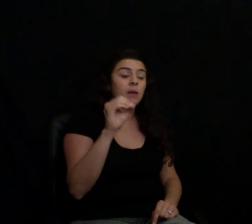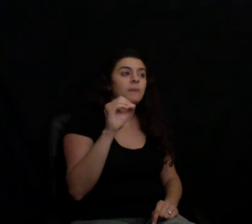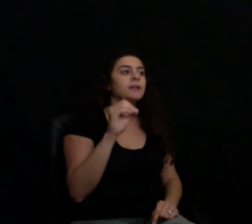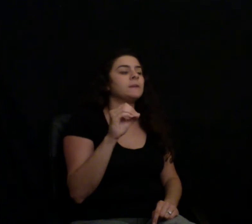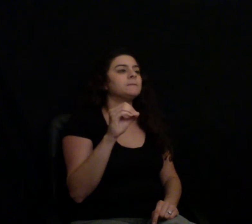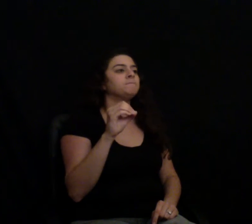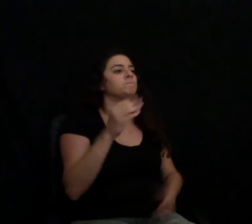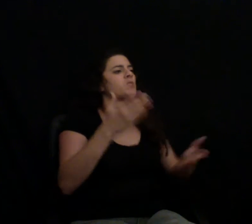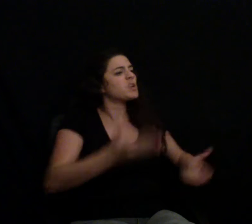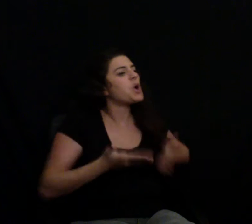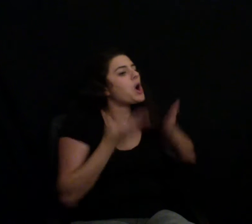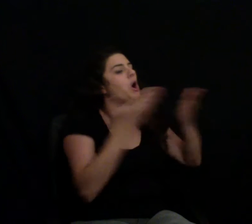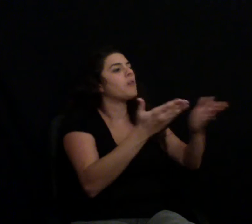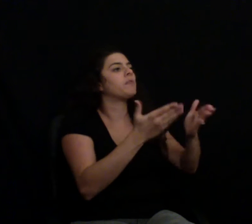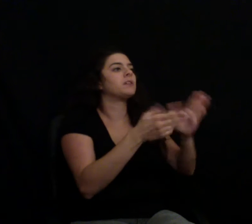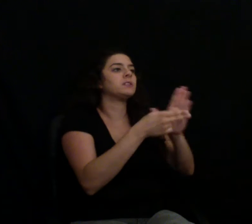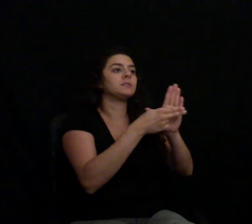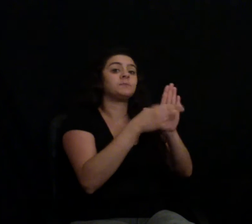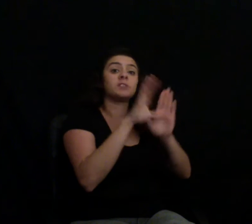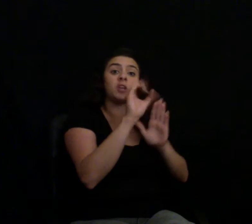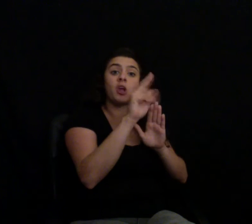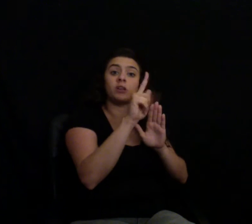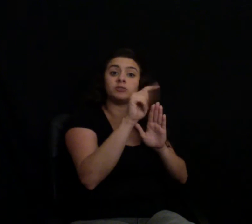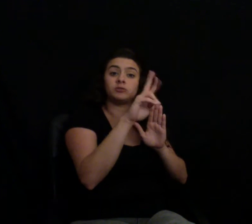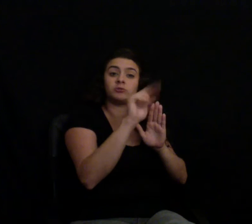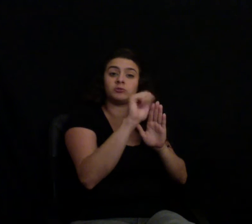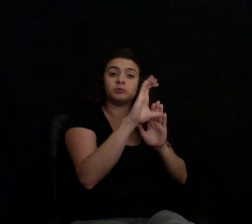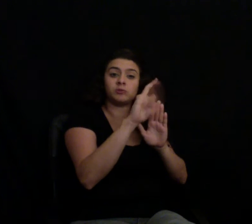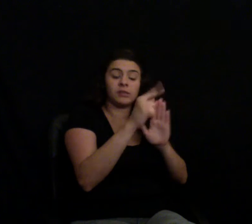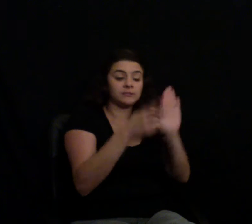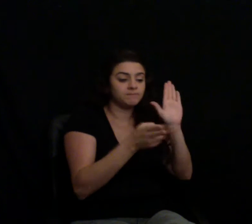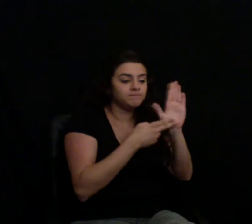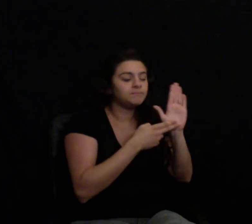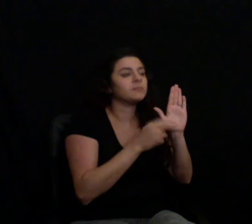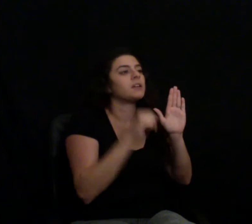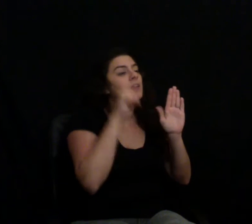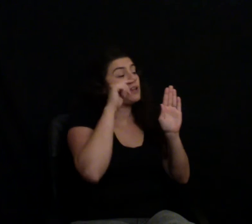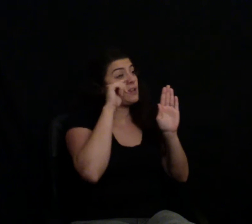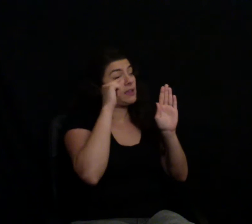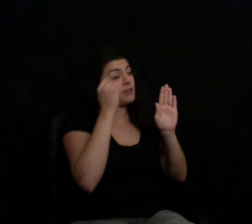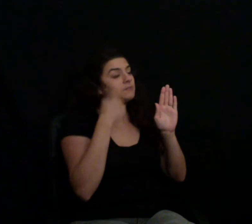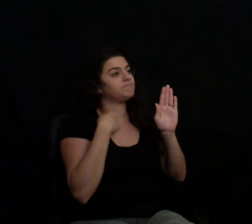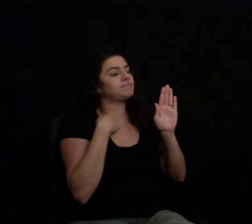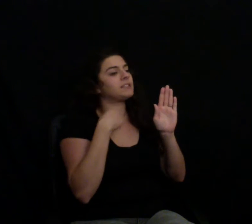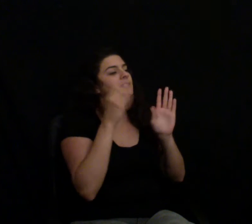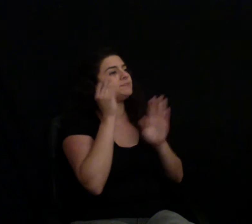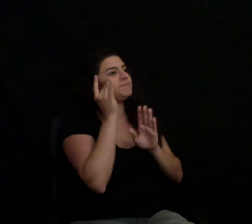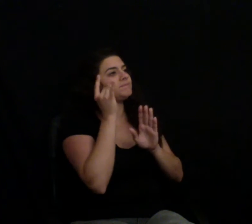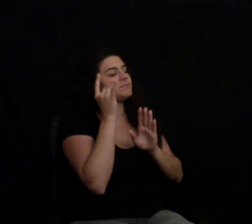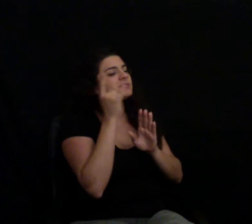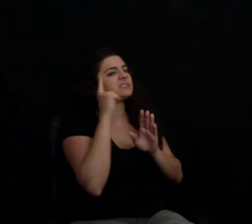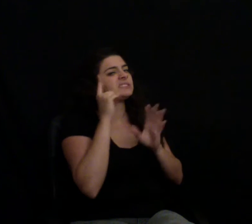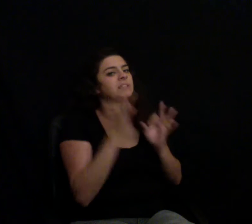positive cash flow from day one, and I just looked at it as a lifeline to stay. You agreed to